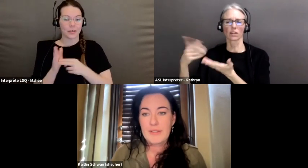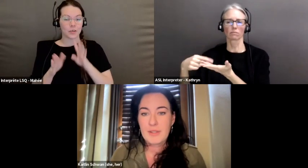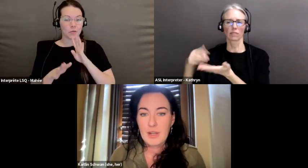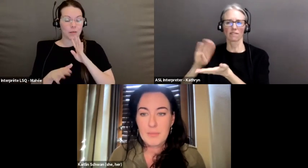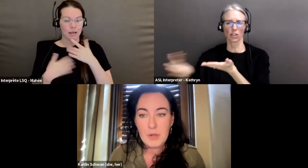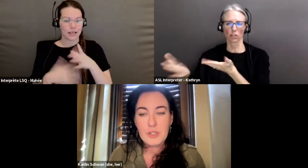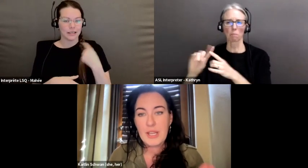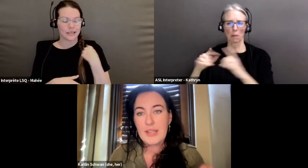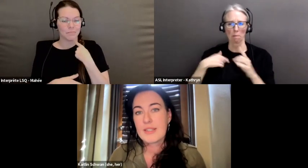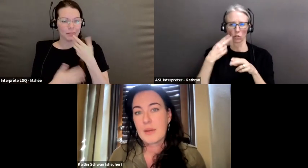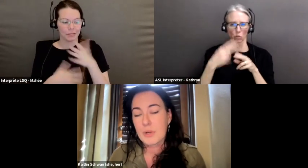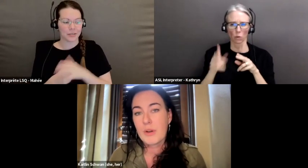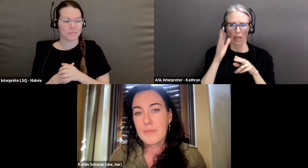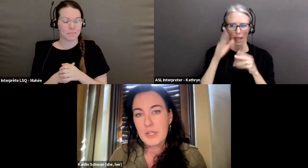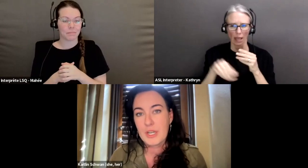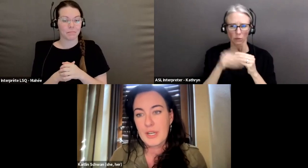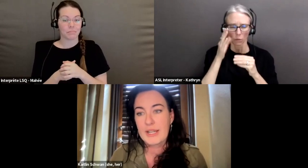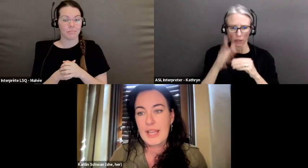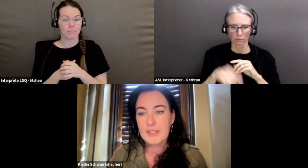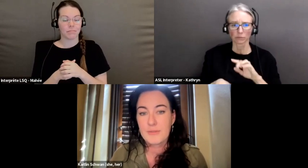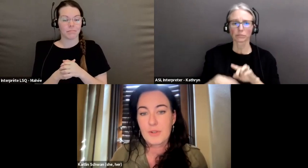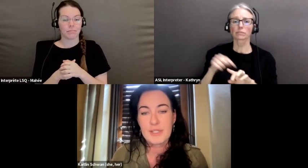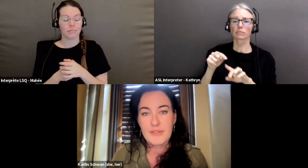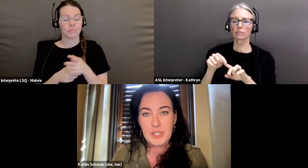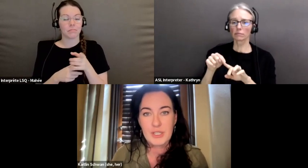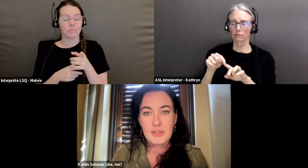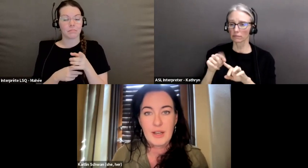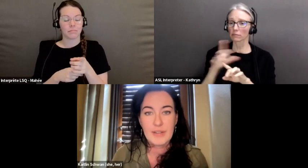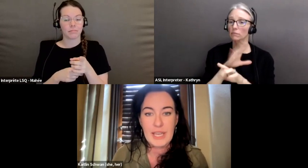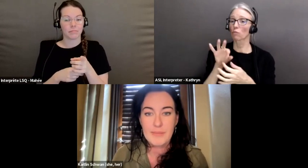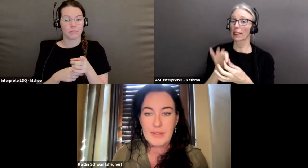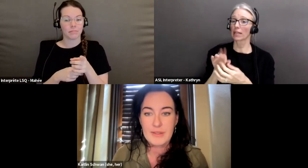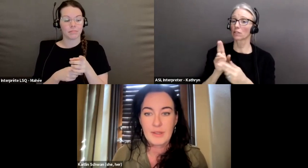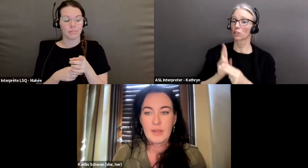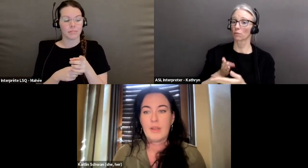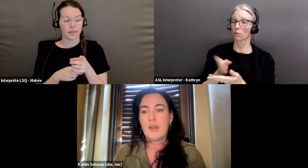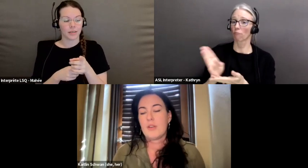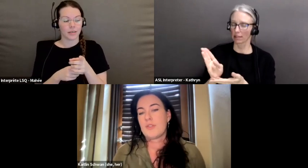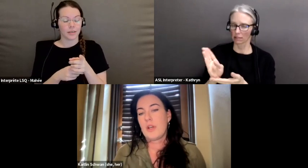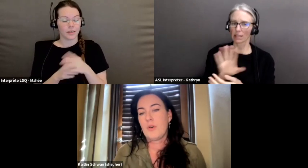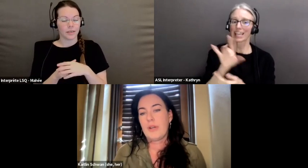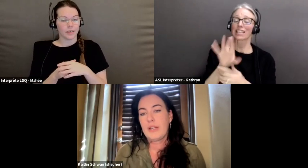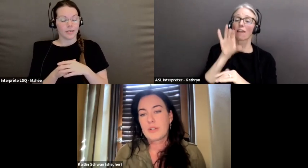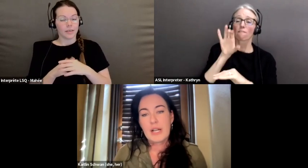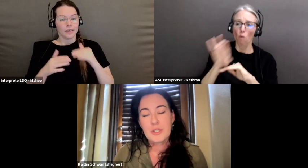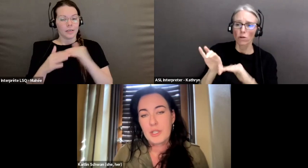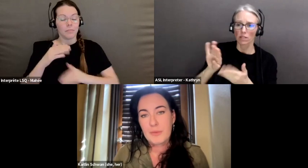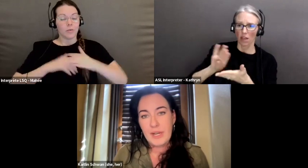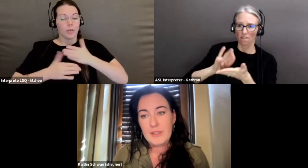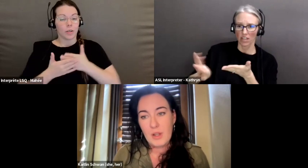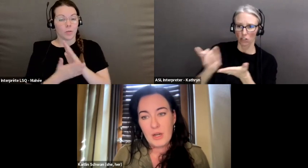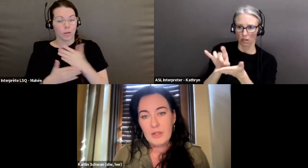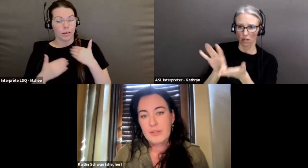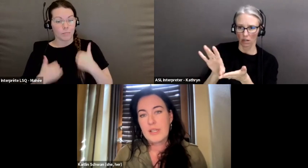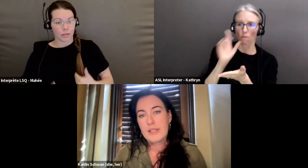human rights approach is a prohibition against forced eviction of encampments. So international human